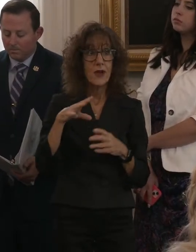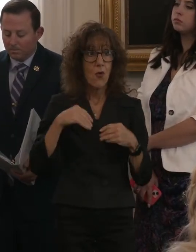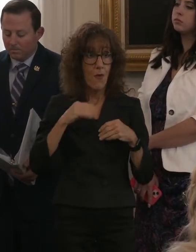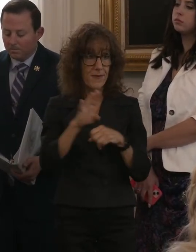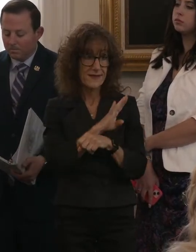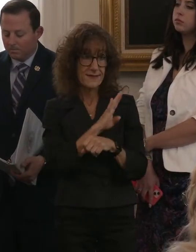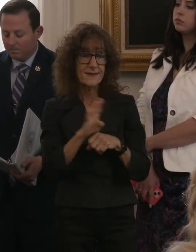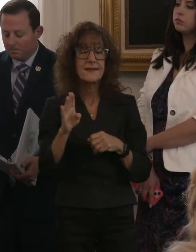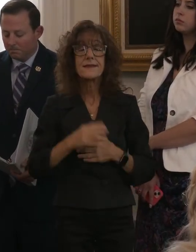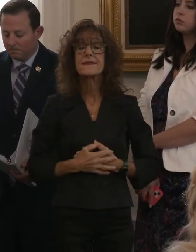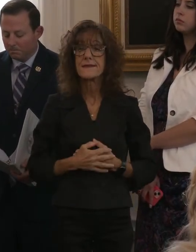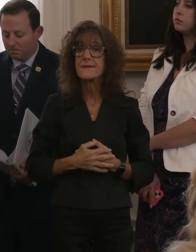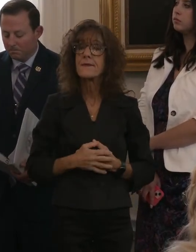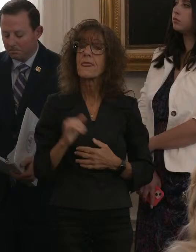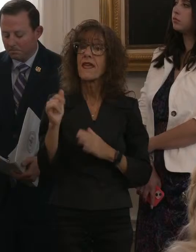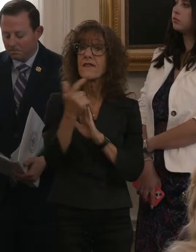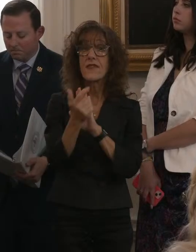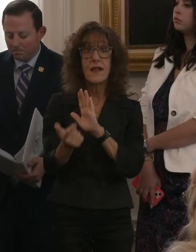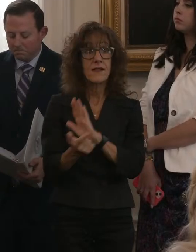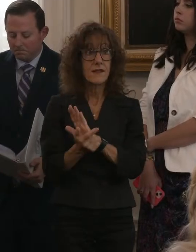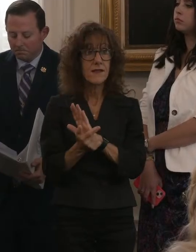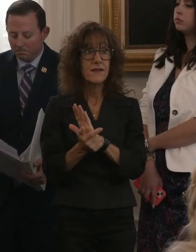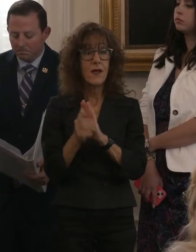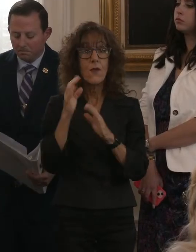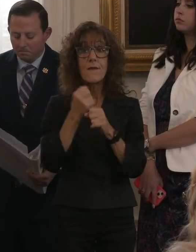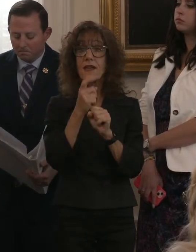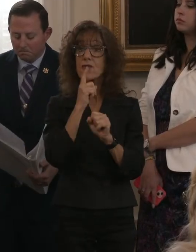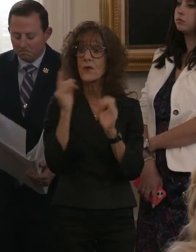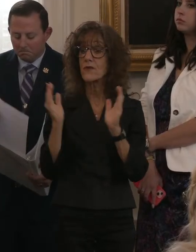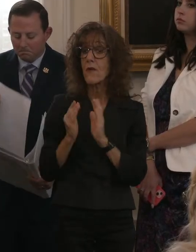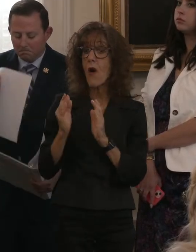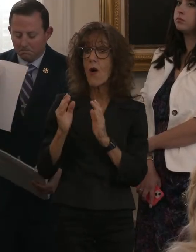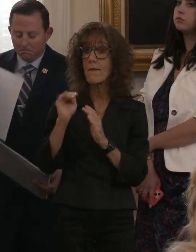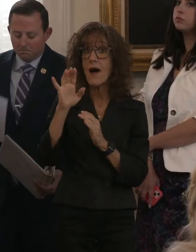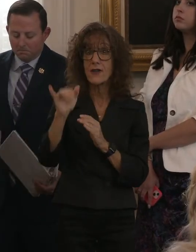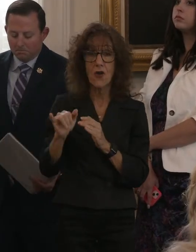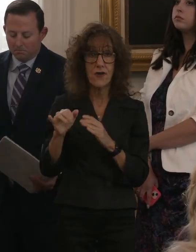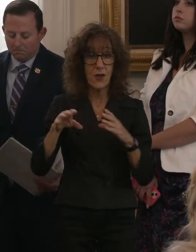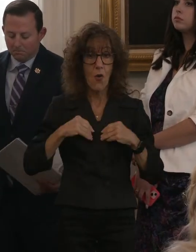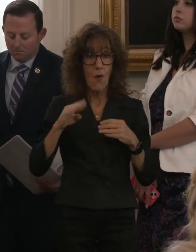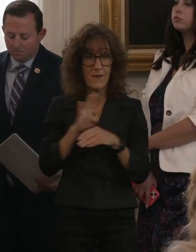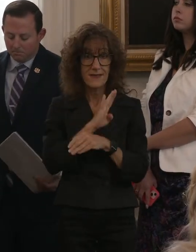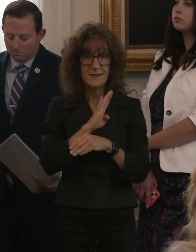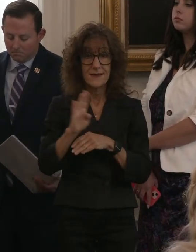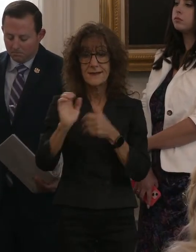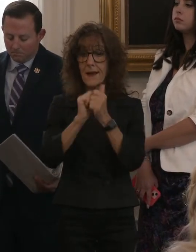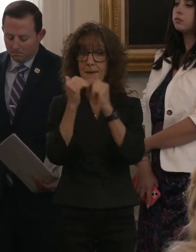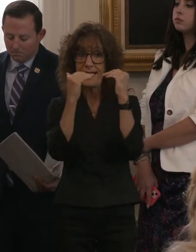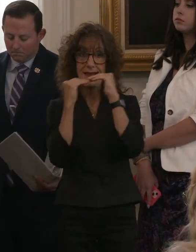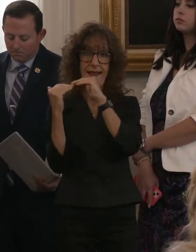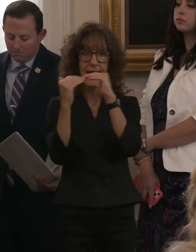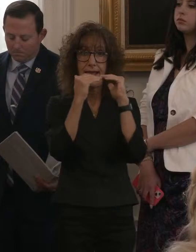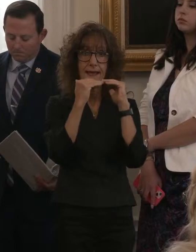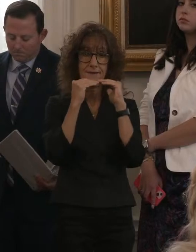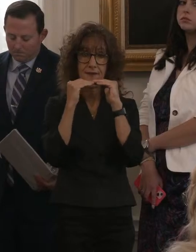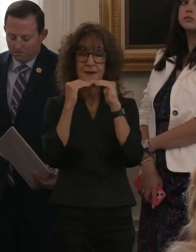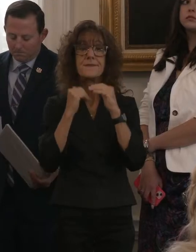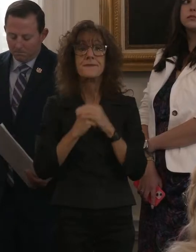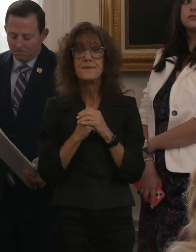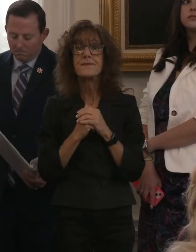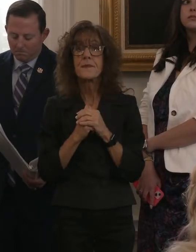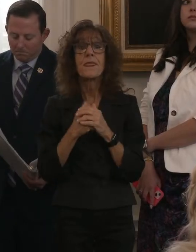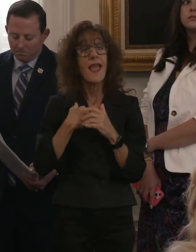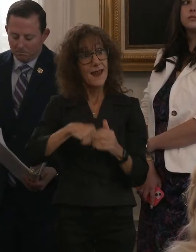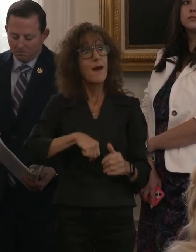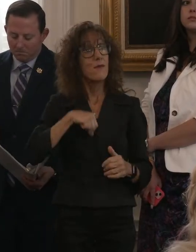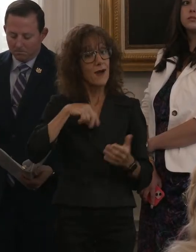businesses. This legislation will ensure that our small and minority-owned businesses compete on an even playing field. And I'm very